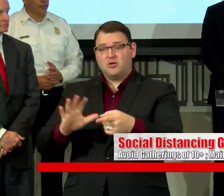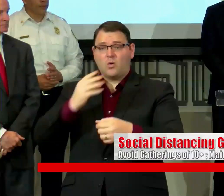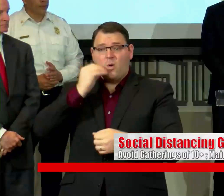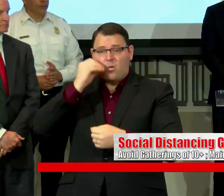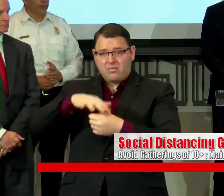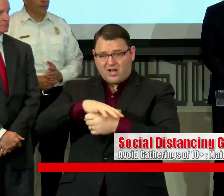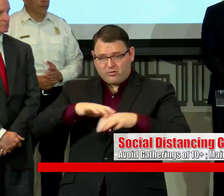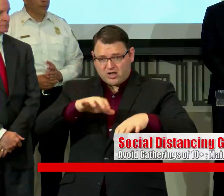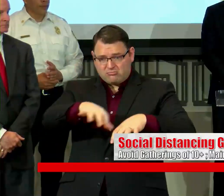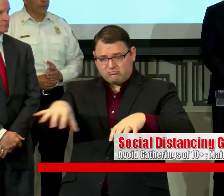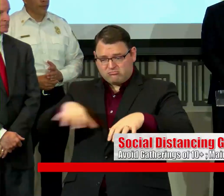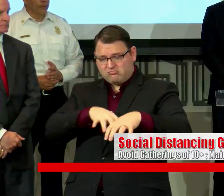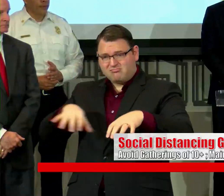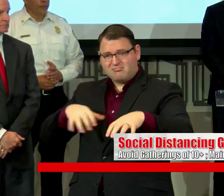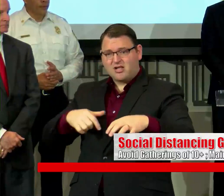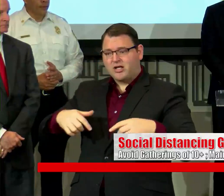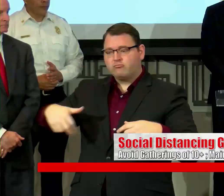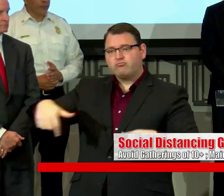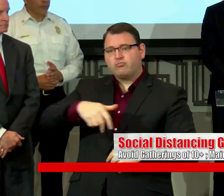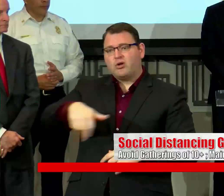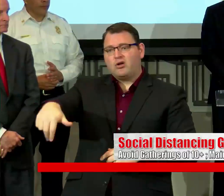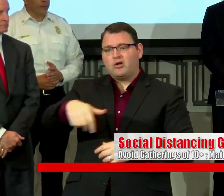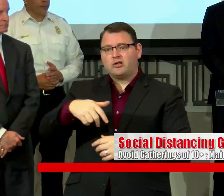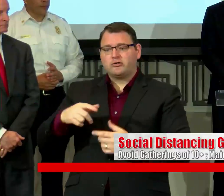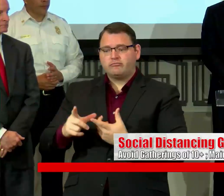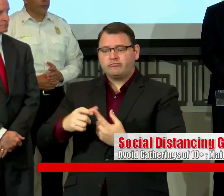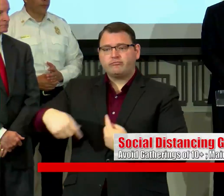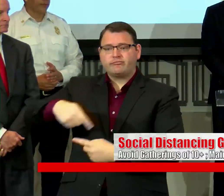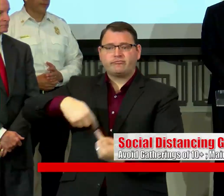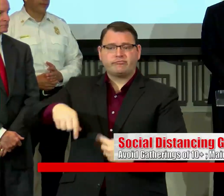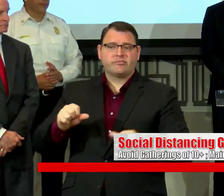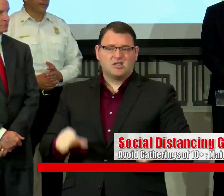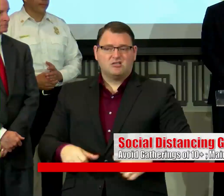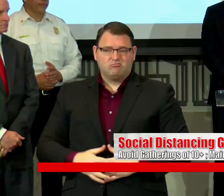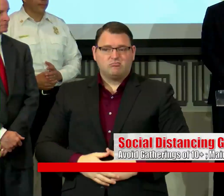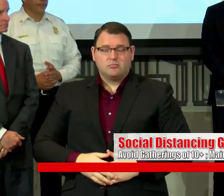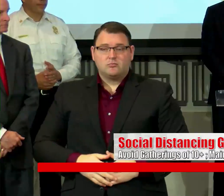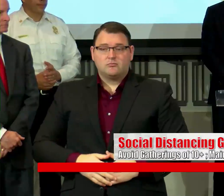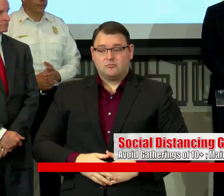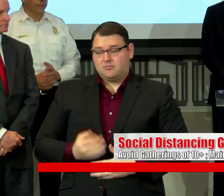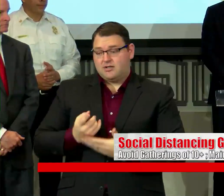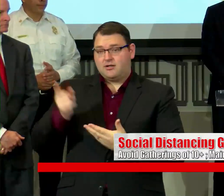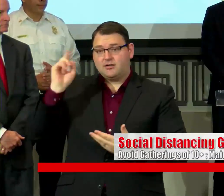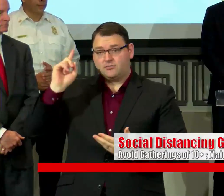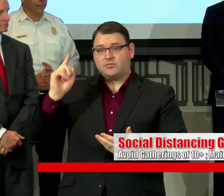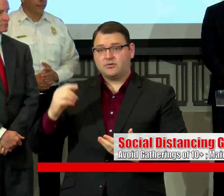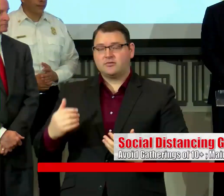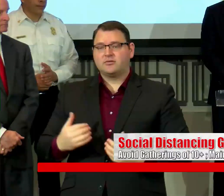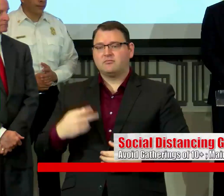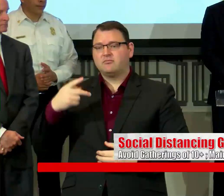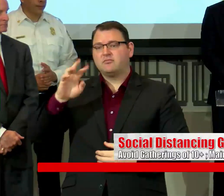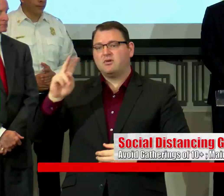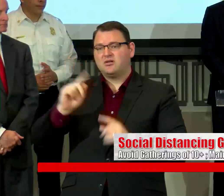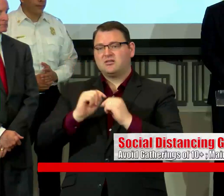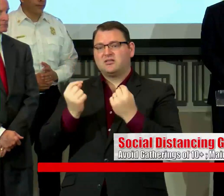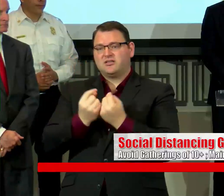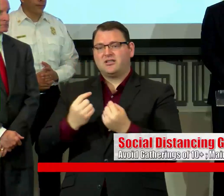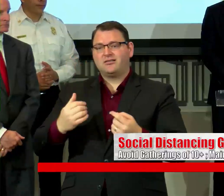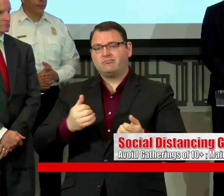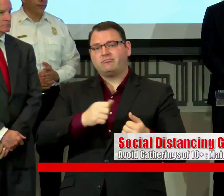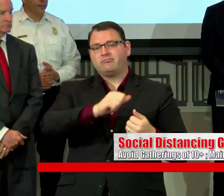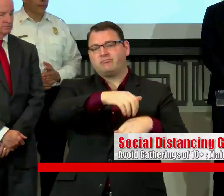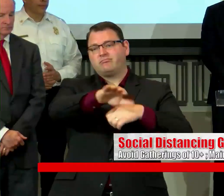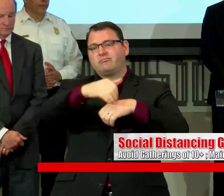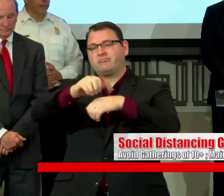neighborhood. You can do that. Last week, the parks team distributed 6,000 pre-packaged meals